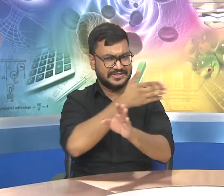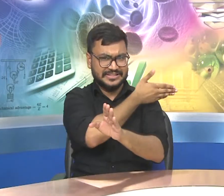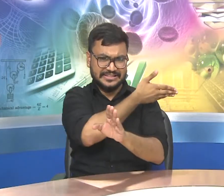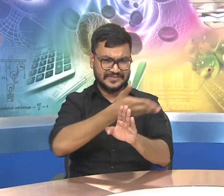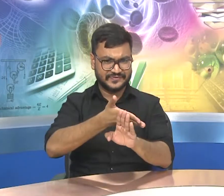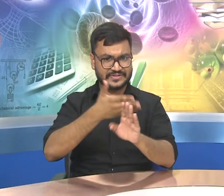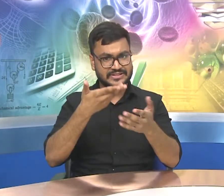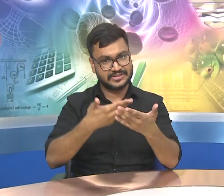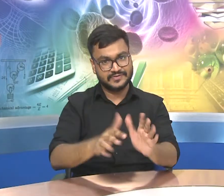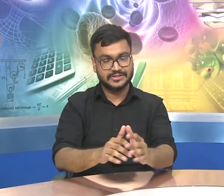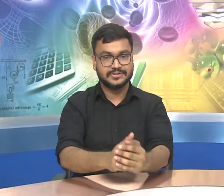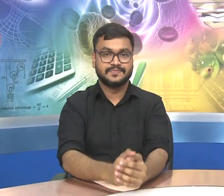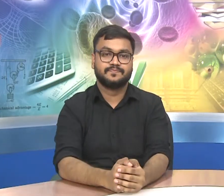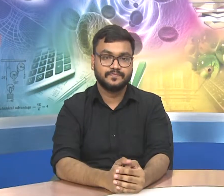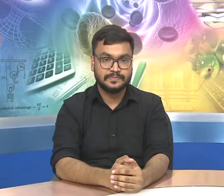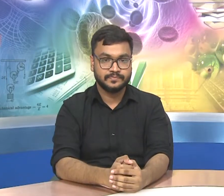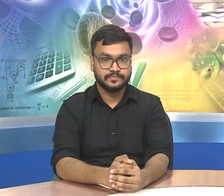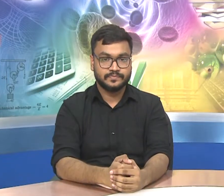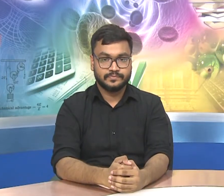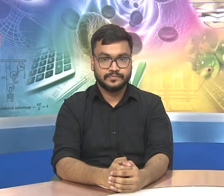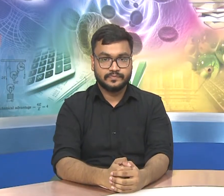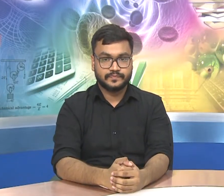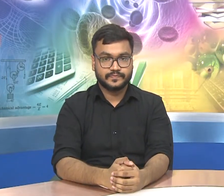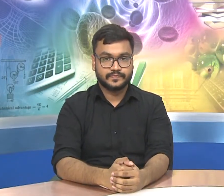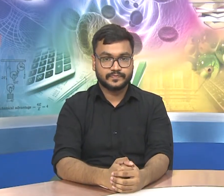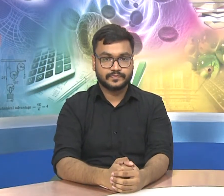Here is a ecological pyramids.